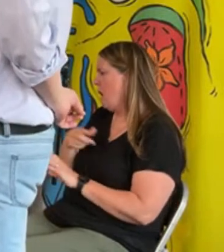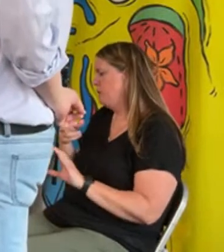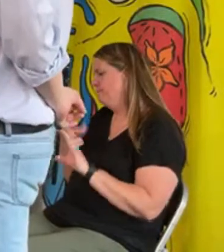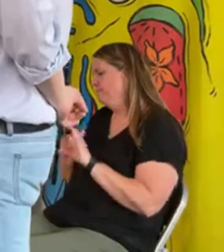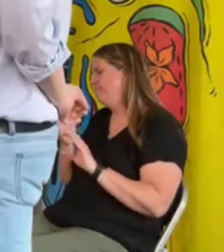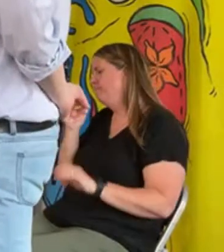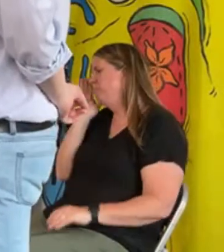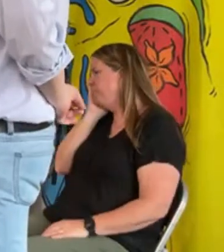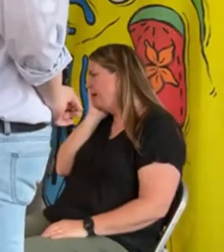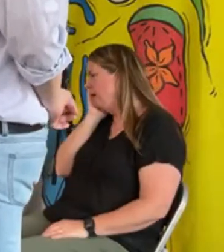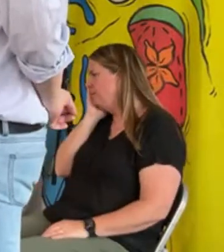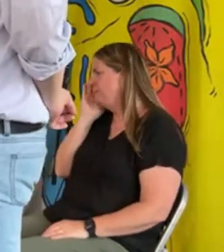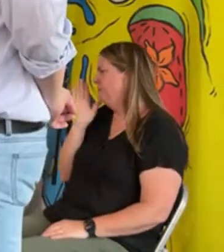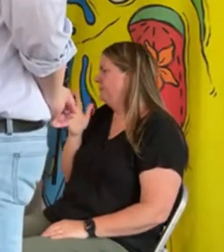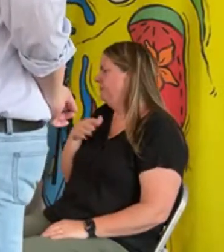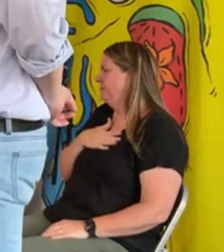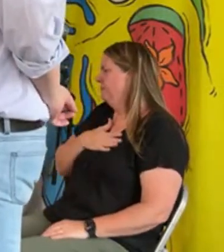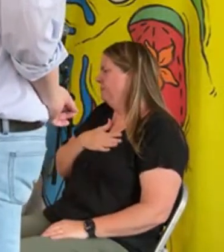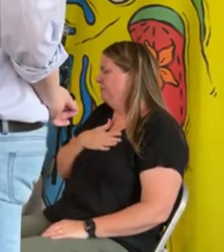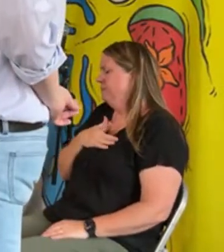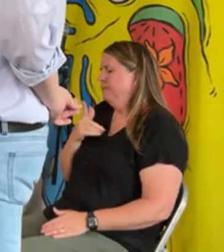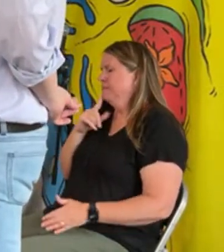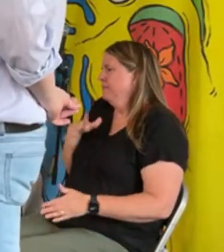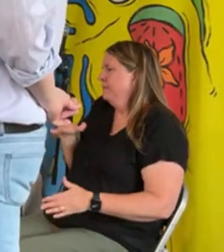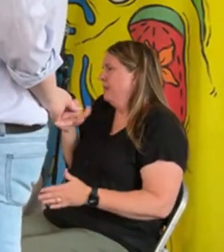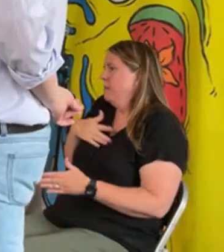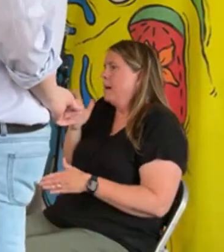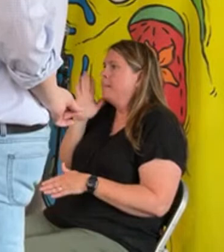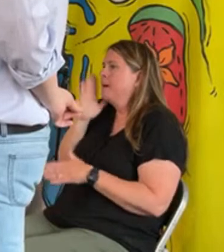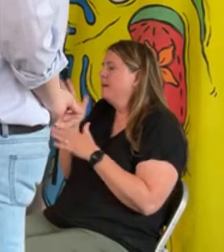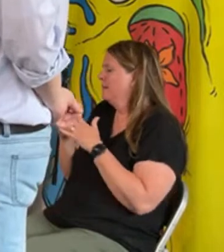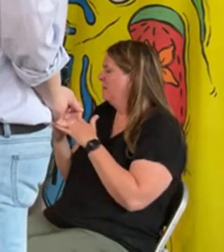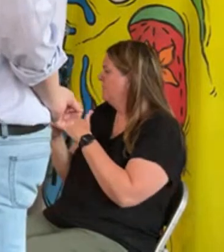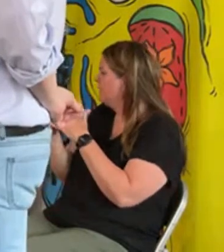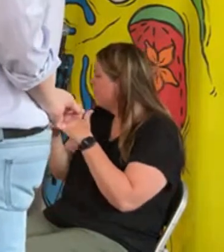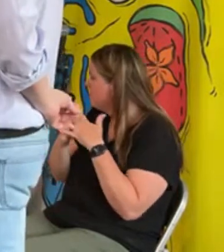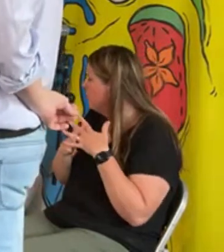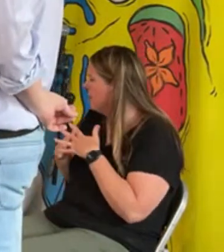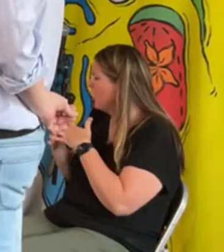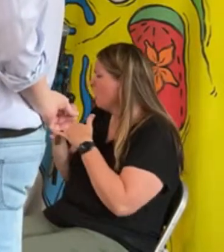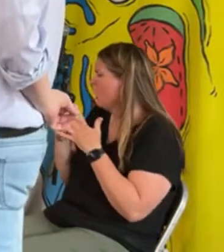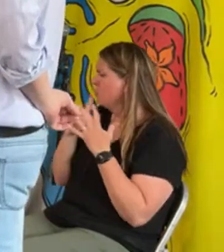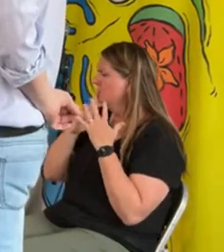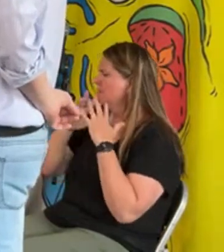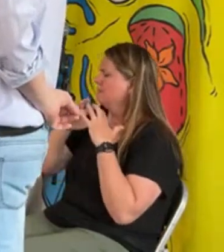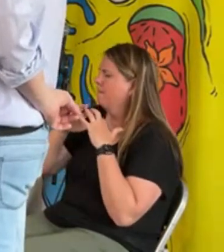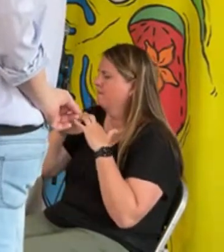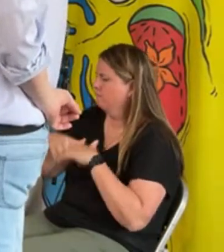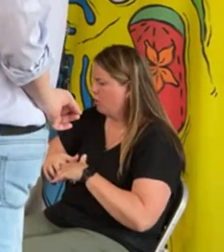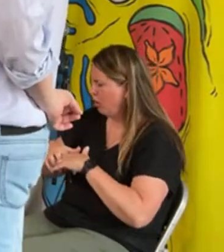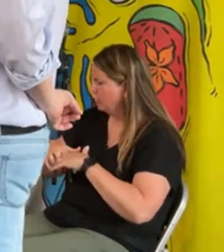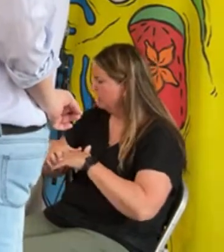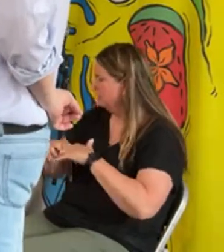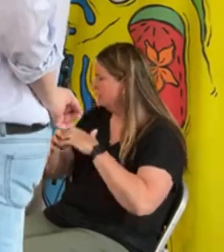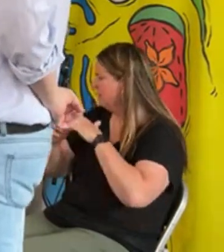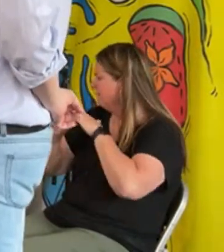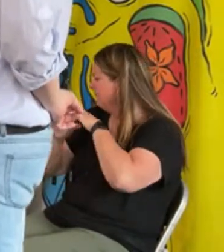enough. I was in my bed, I know my bed. America was falling.